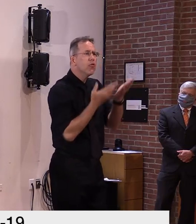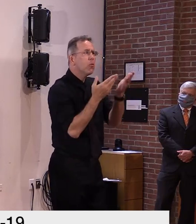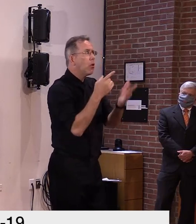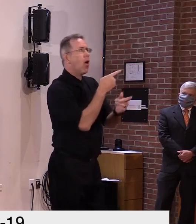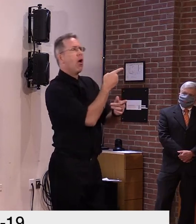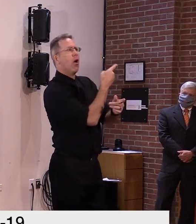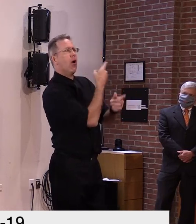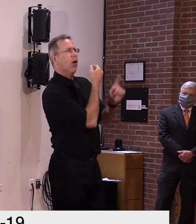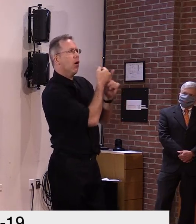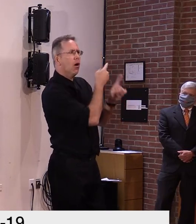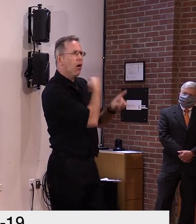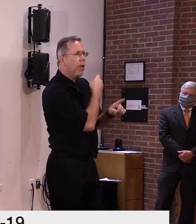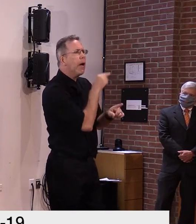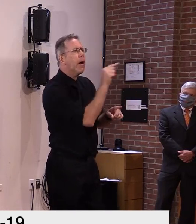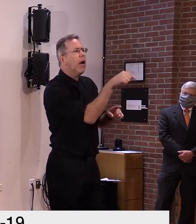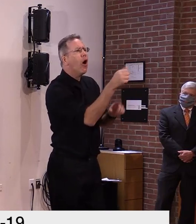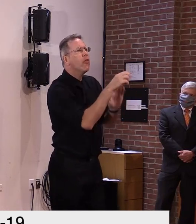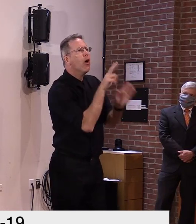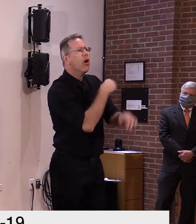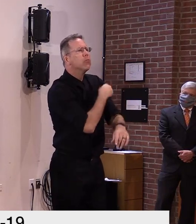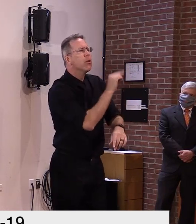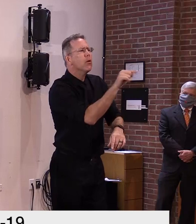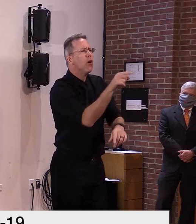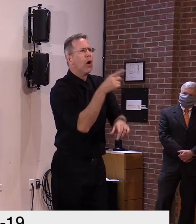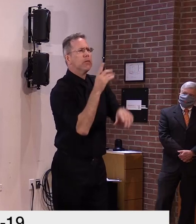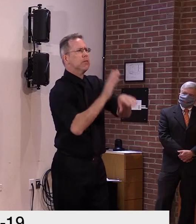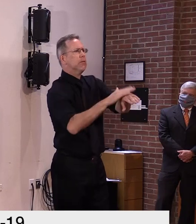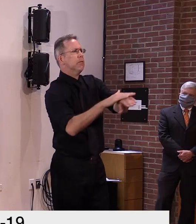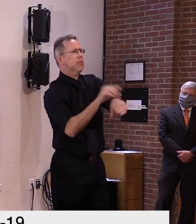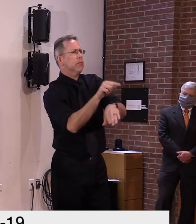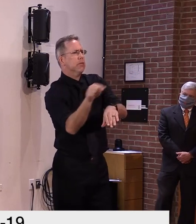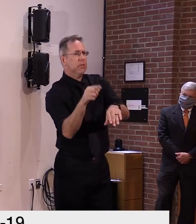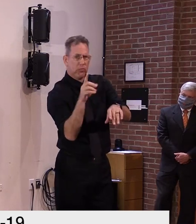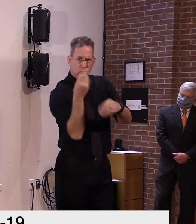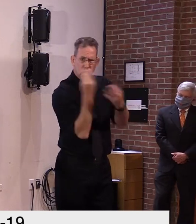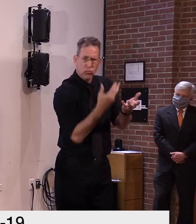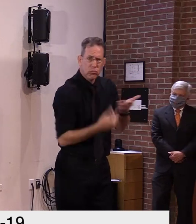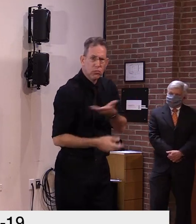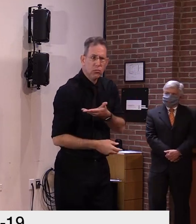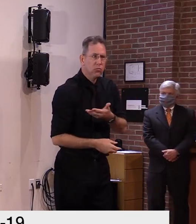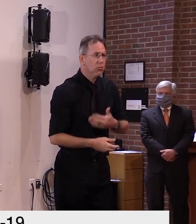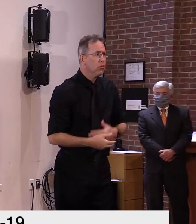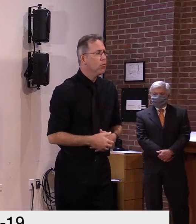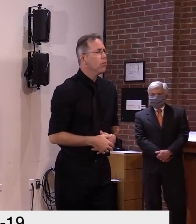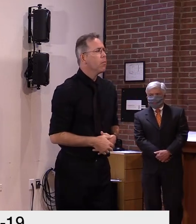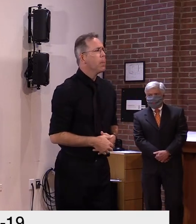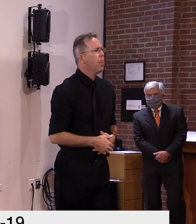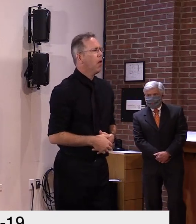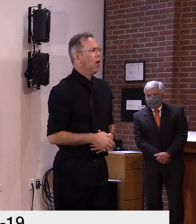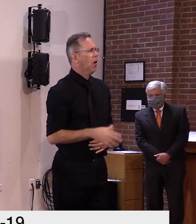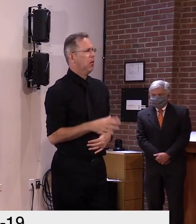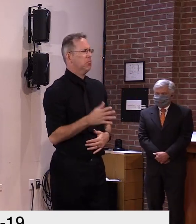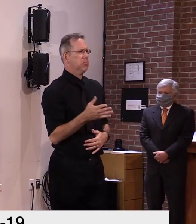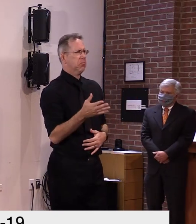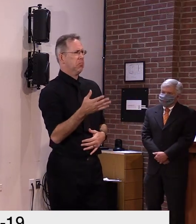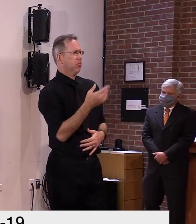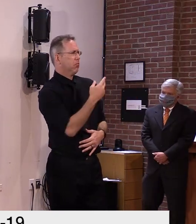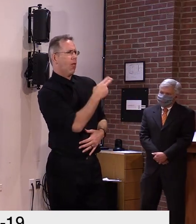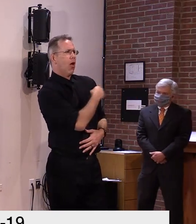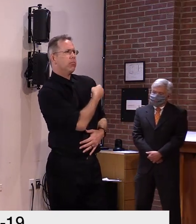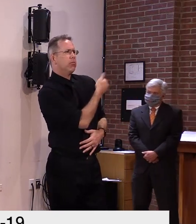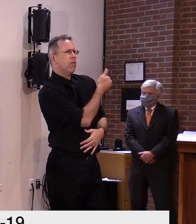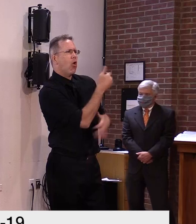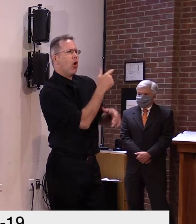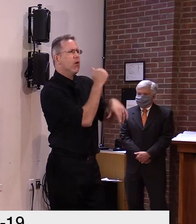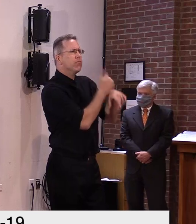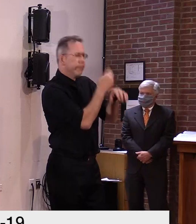is, I don't think a hospital can up its game much more than it is from baseline. A positive